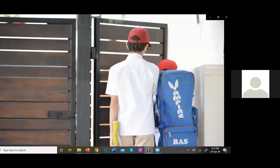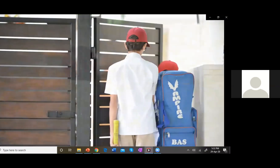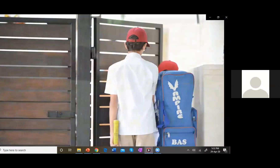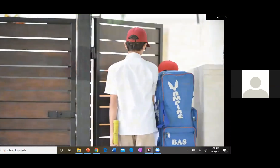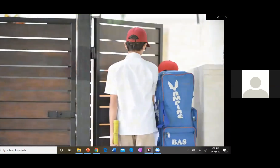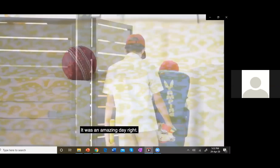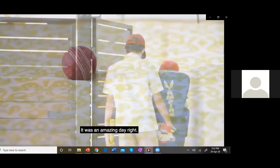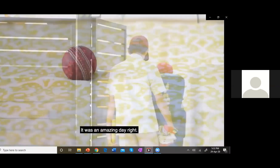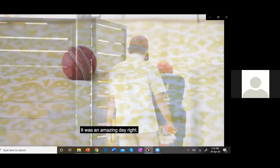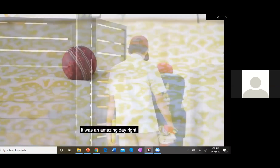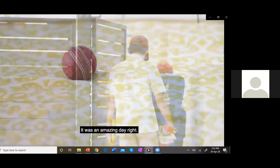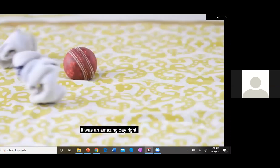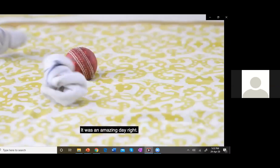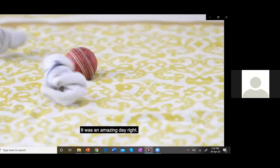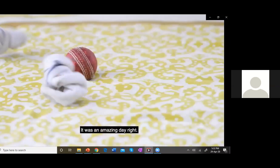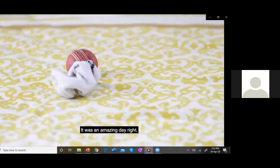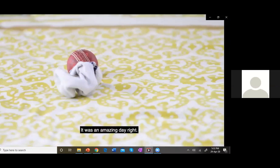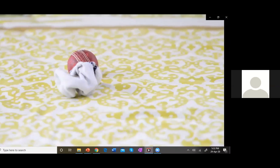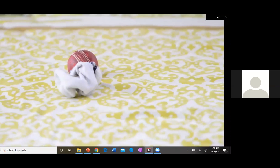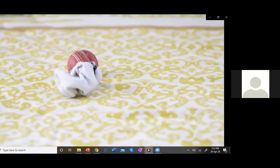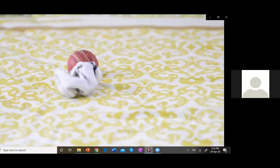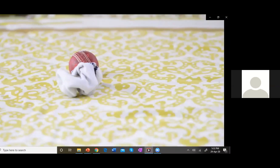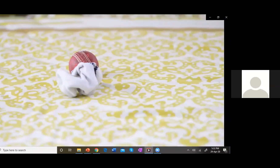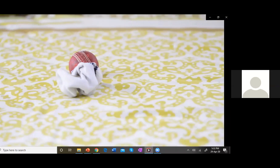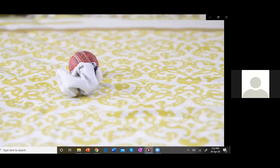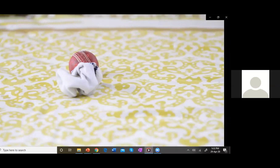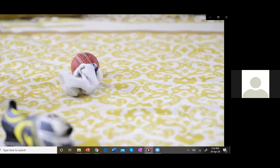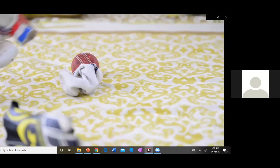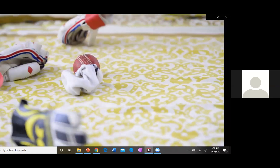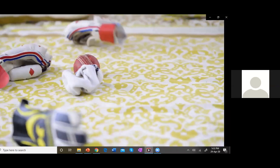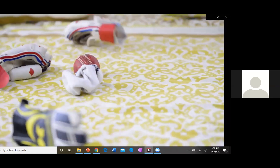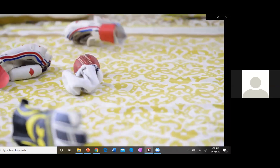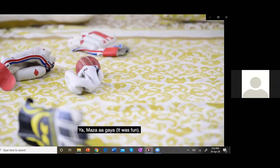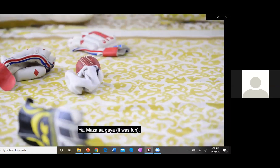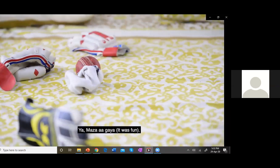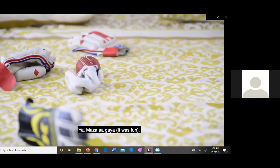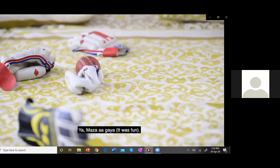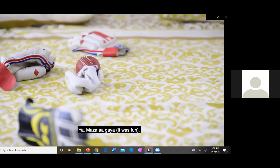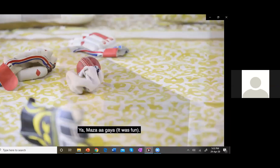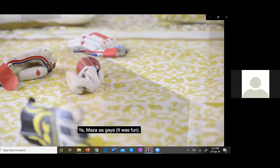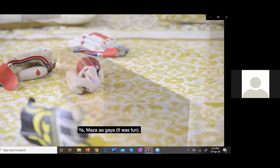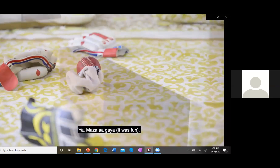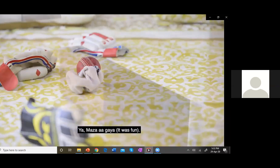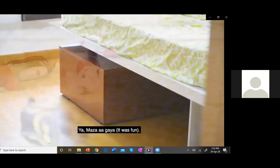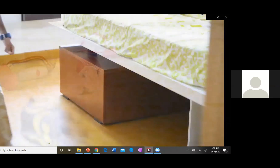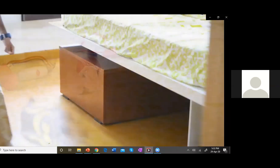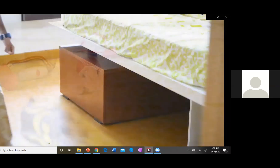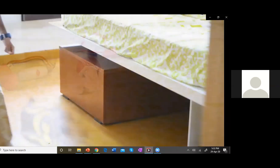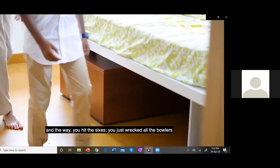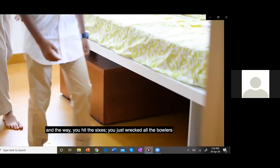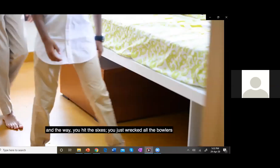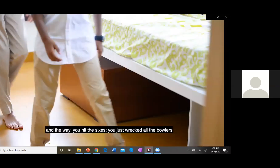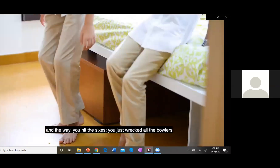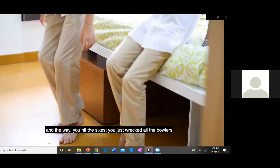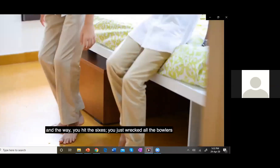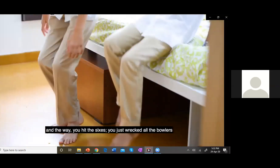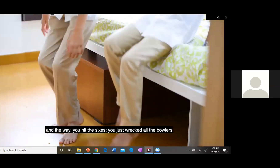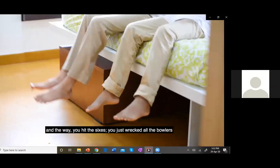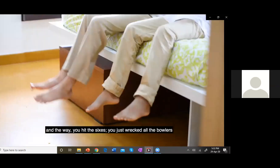was an amazing day, right? Yeah, maza aa gaya. And the way you hit the sixes, you just wrecked all the